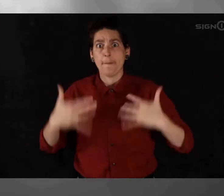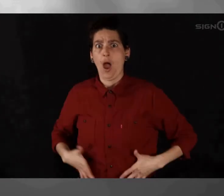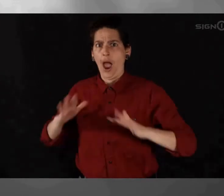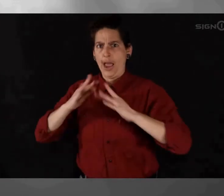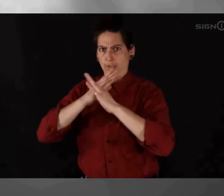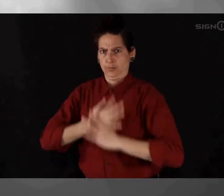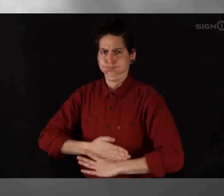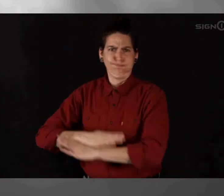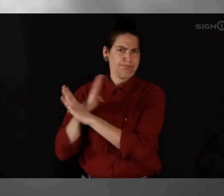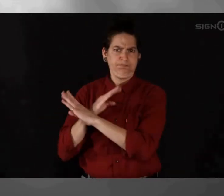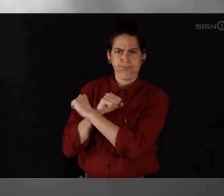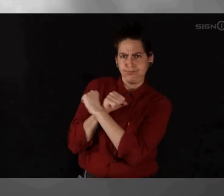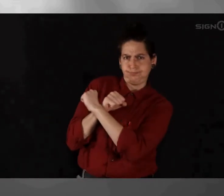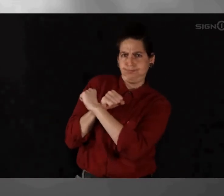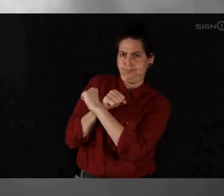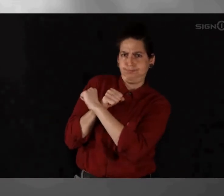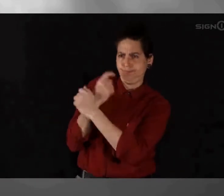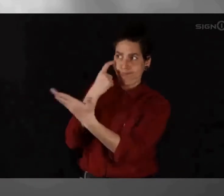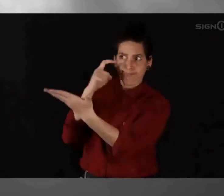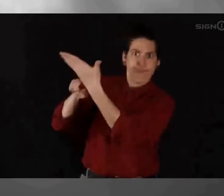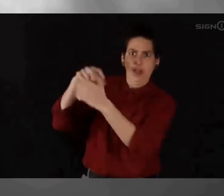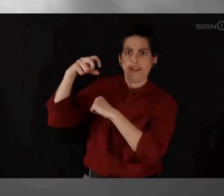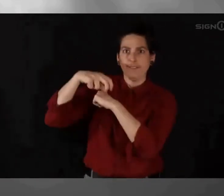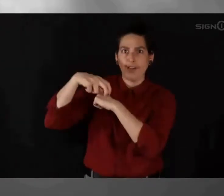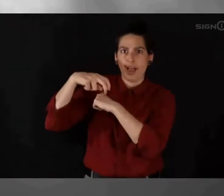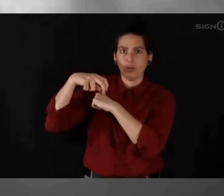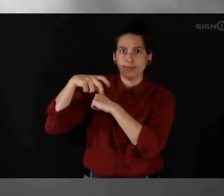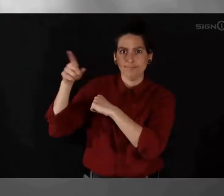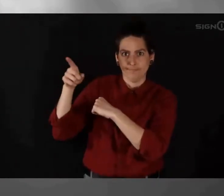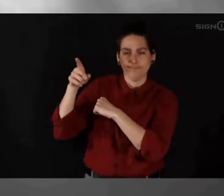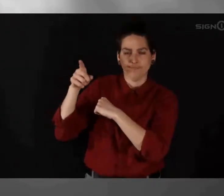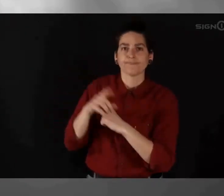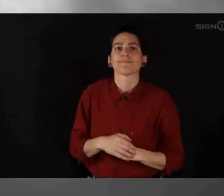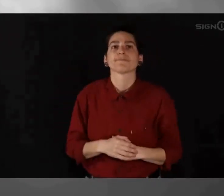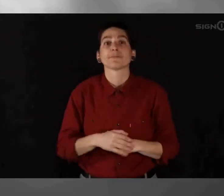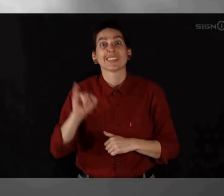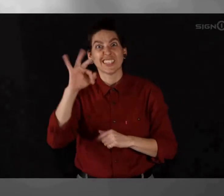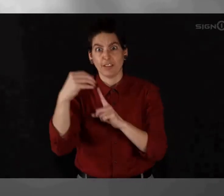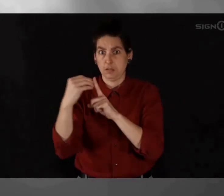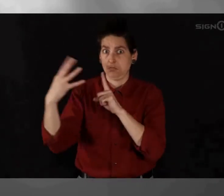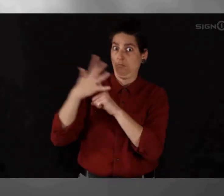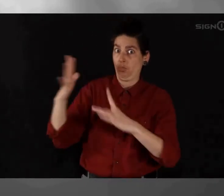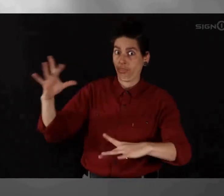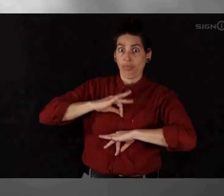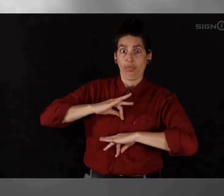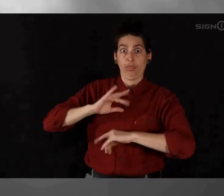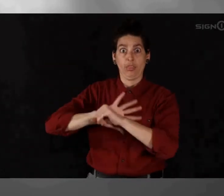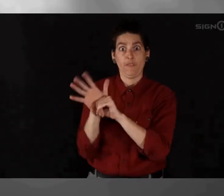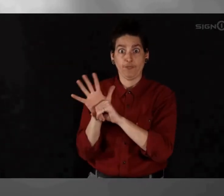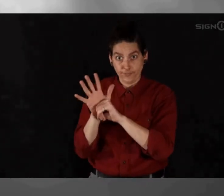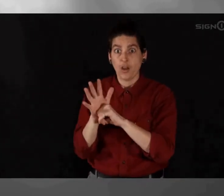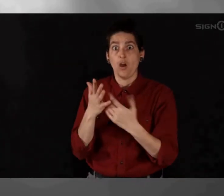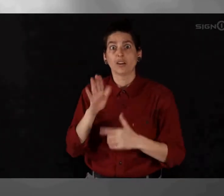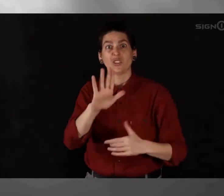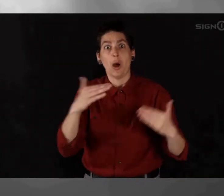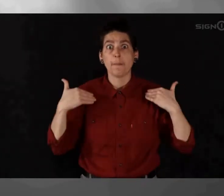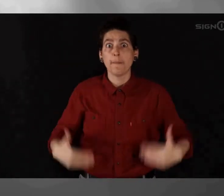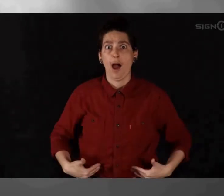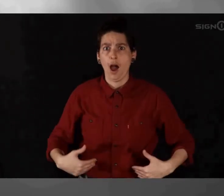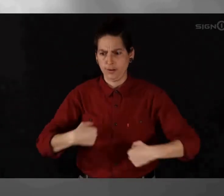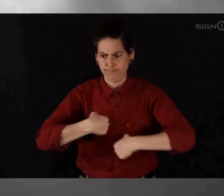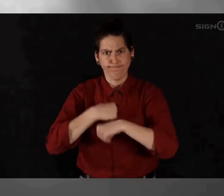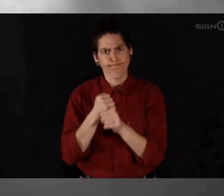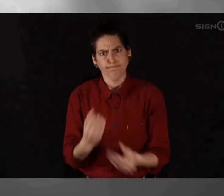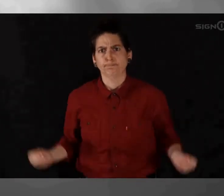that recognize and fight against the virus. If you are exposed to COVID, your body makes more